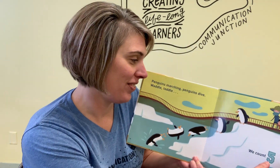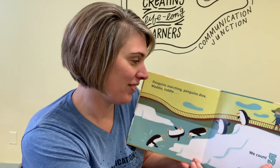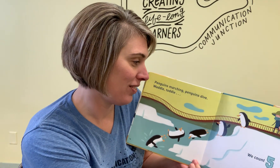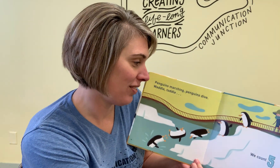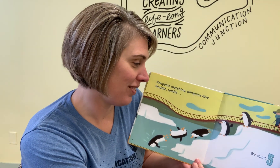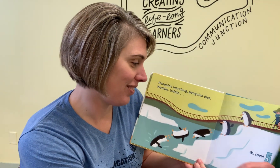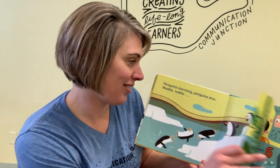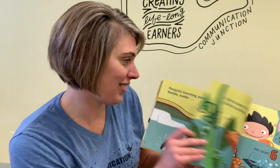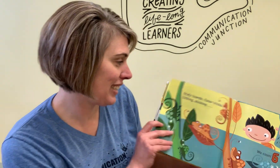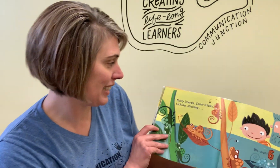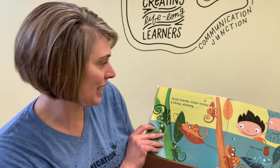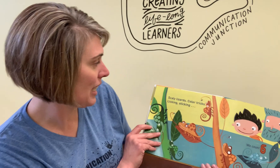5.